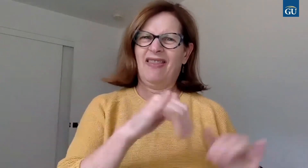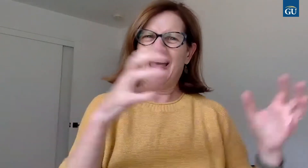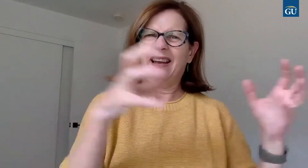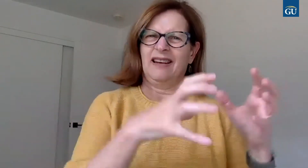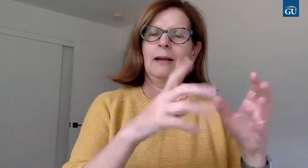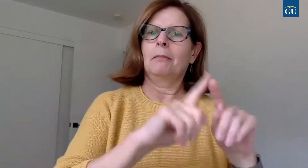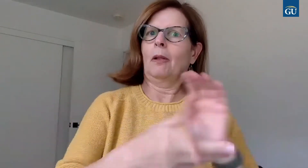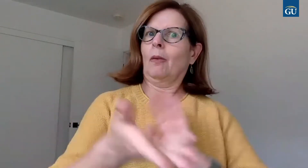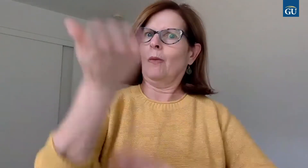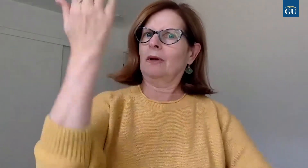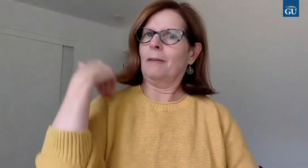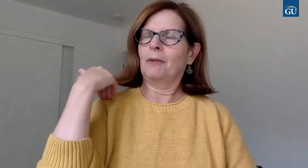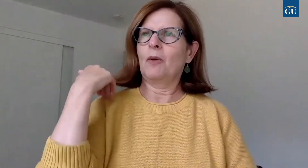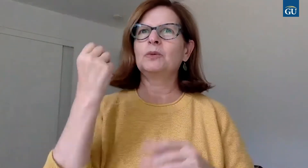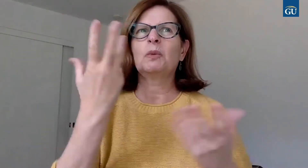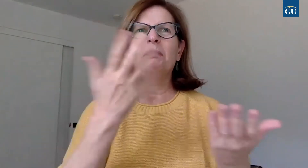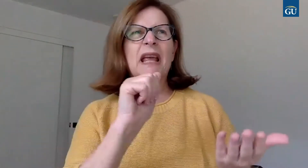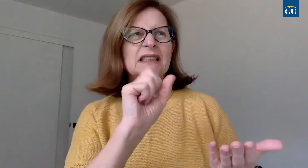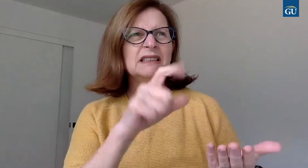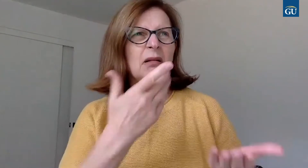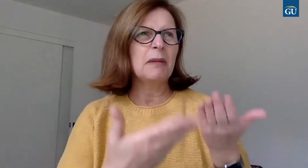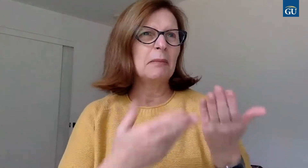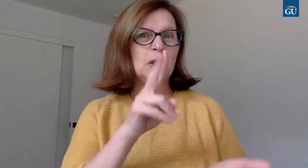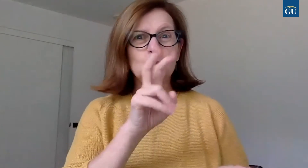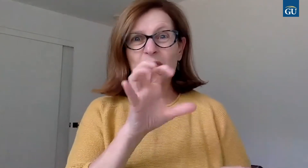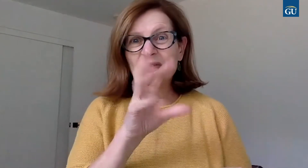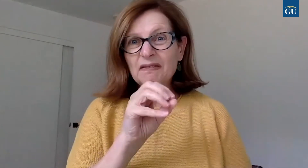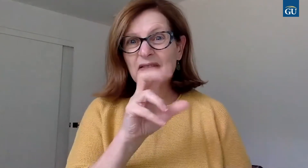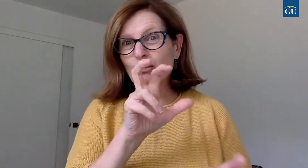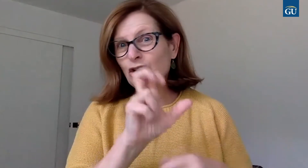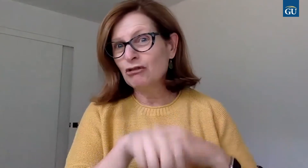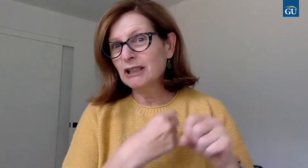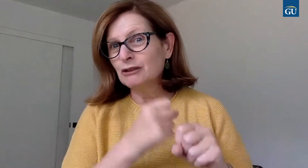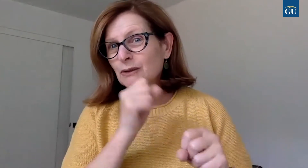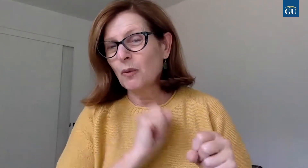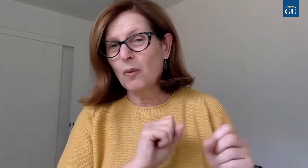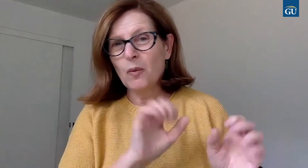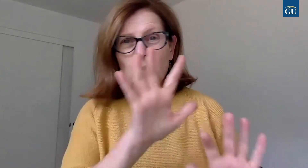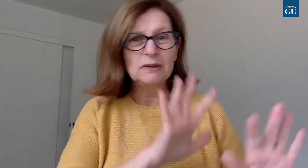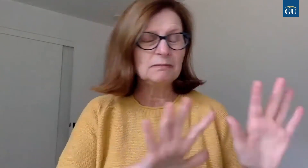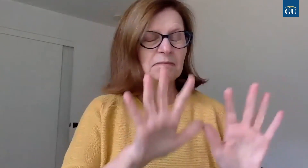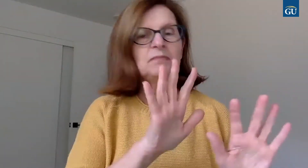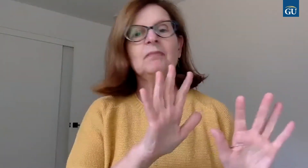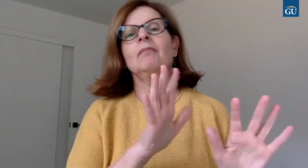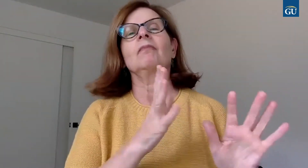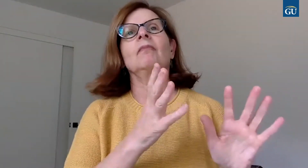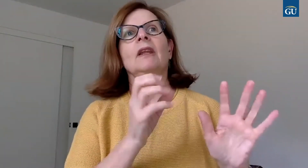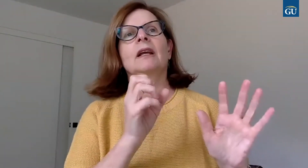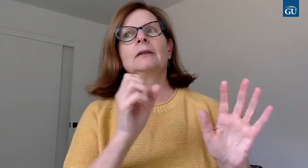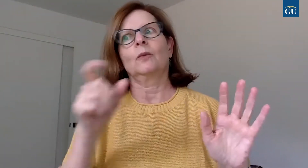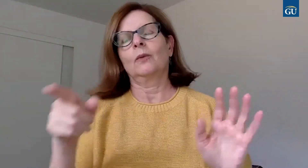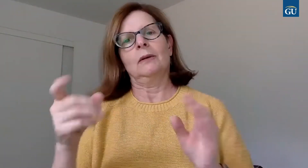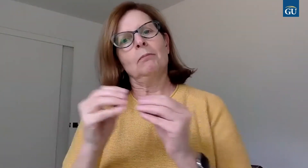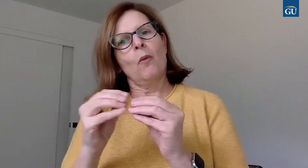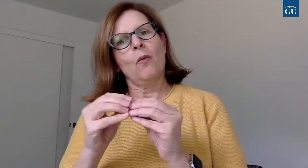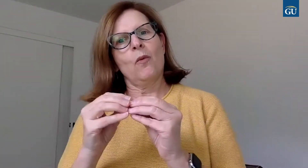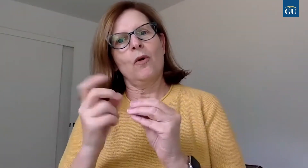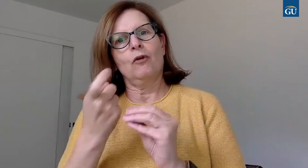ASL had that, but it was long ago. ASL might be 250, 300 years old, whereas ISL is a